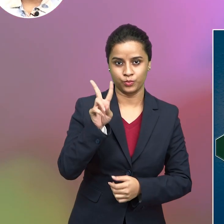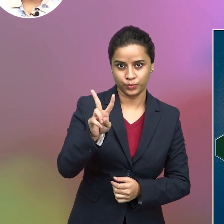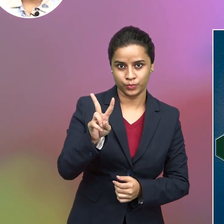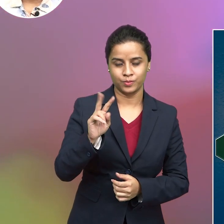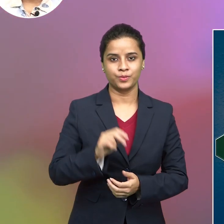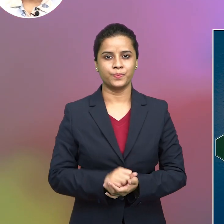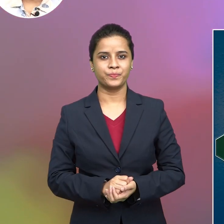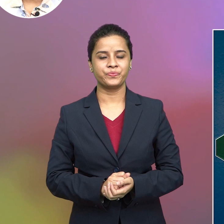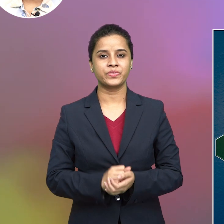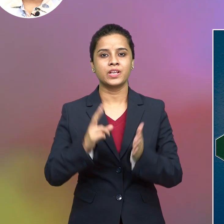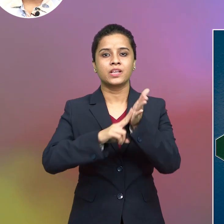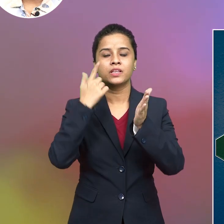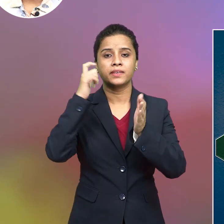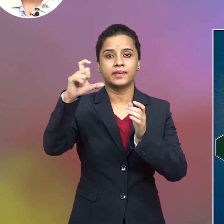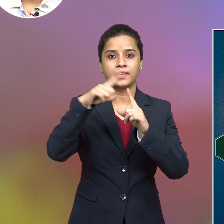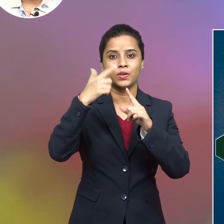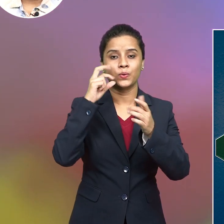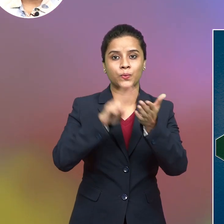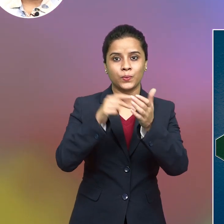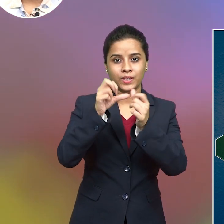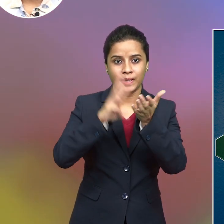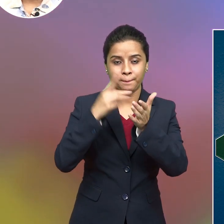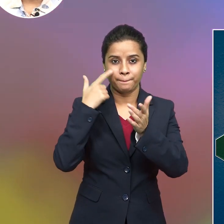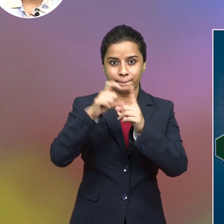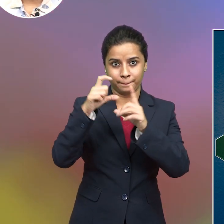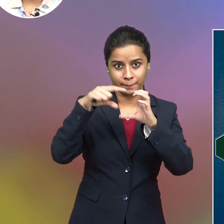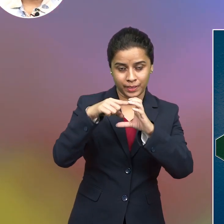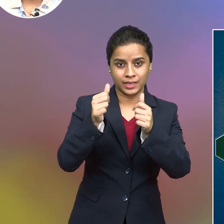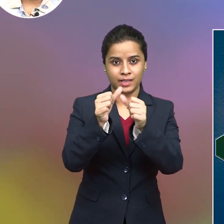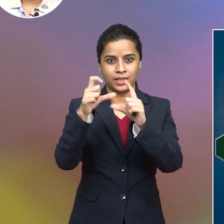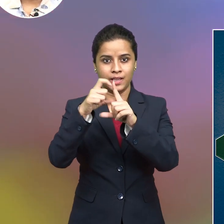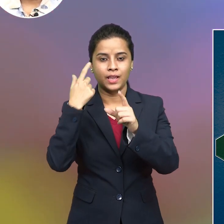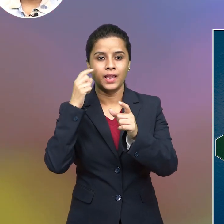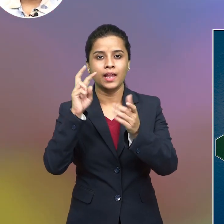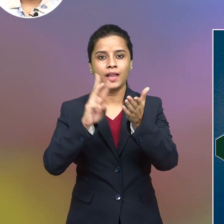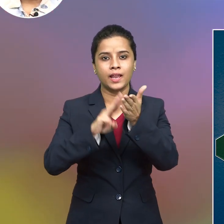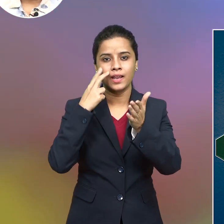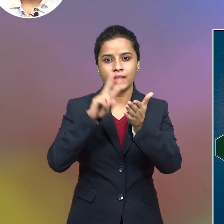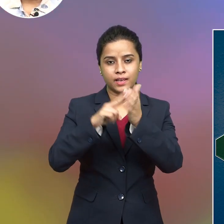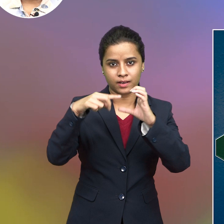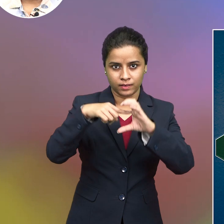NADH2 is nicotinamide adenine dinucleotide.